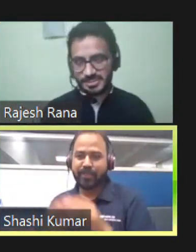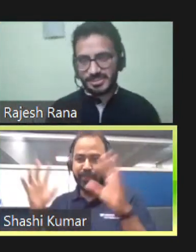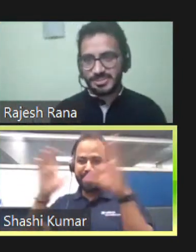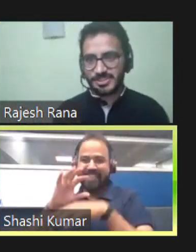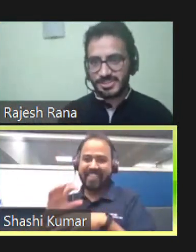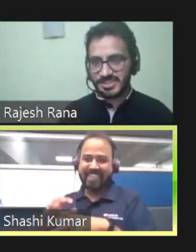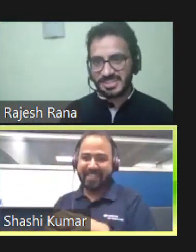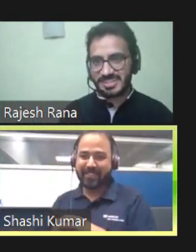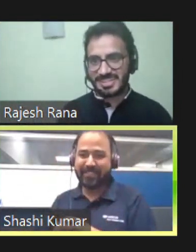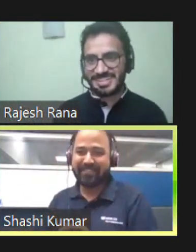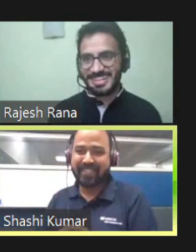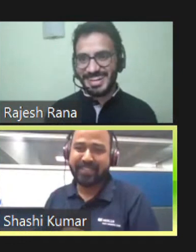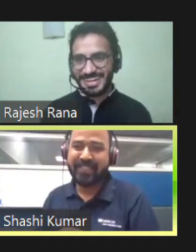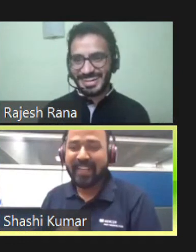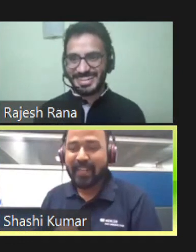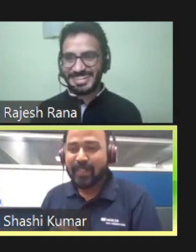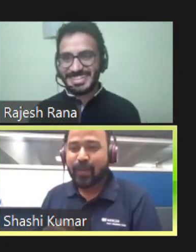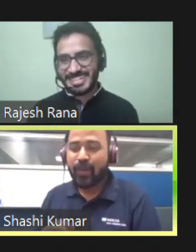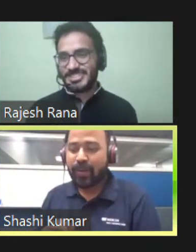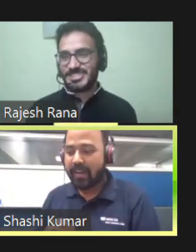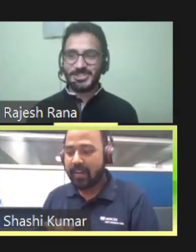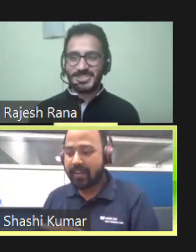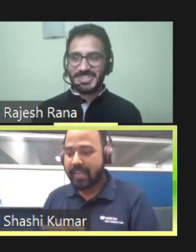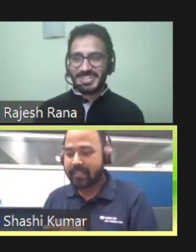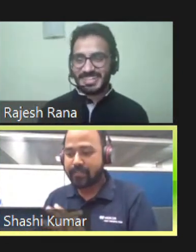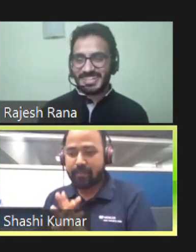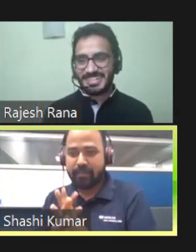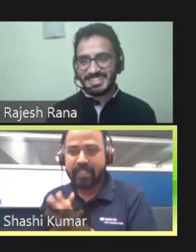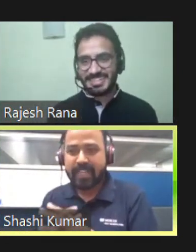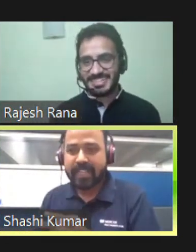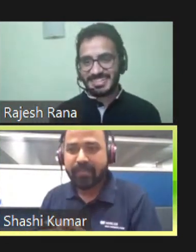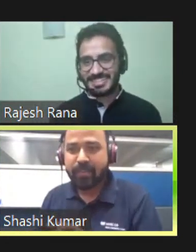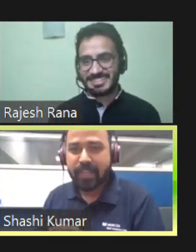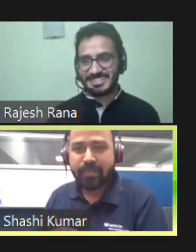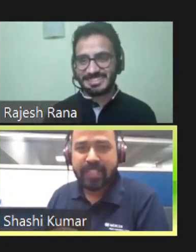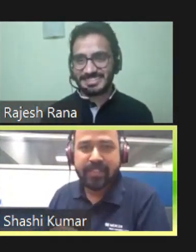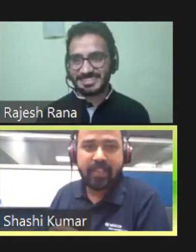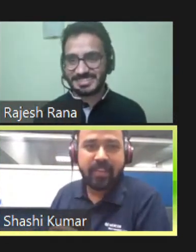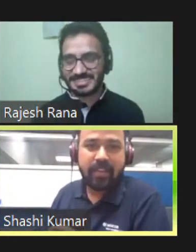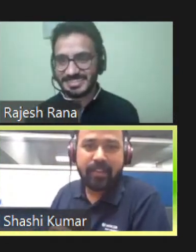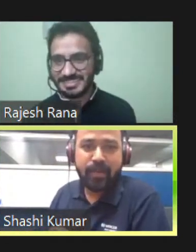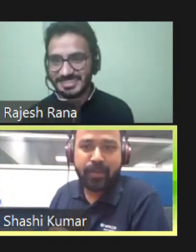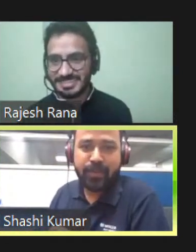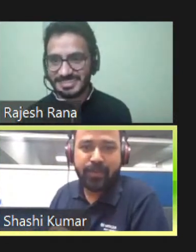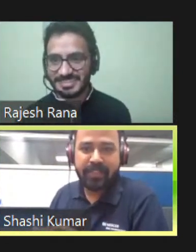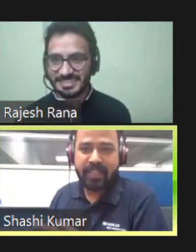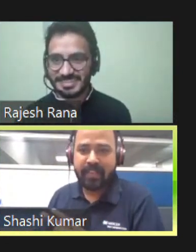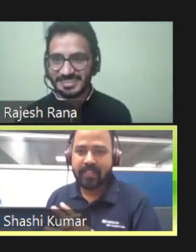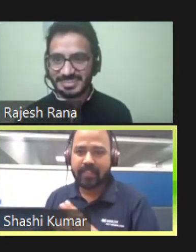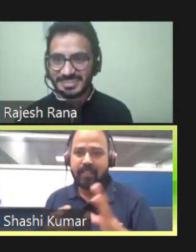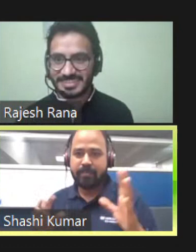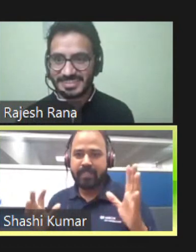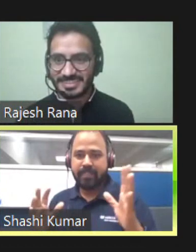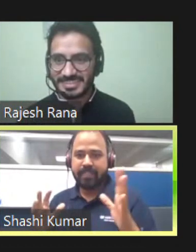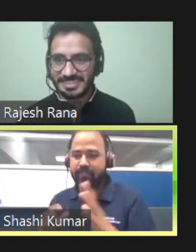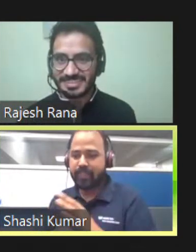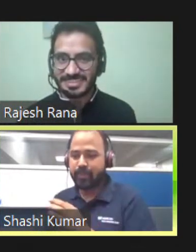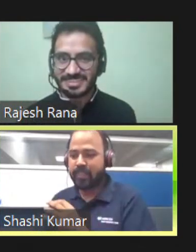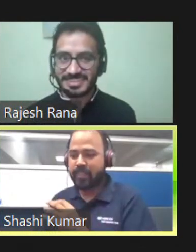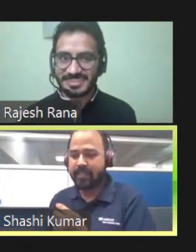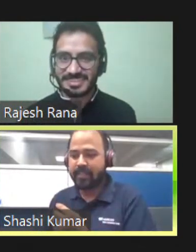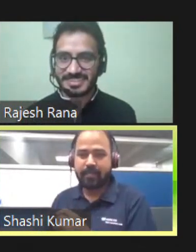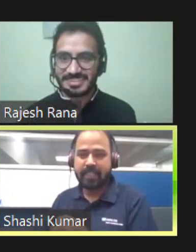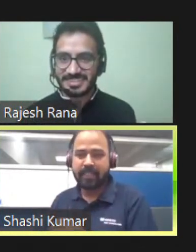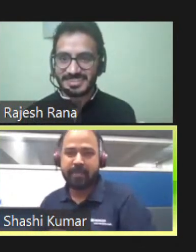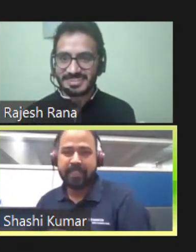Rajesh. Don't get yourself confused. So, Sure. guys, before that, I would request the host to just enlarge the presentation video